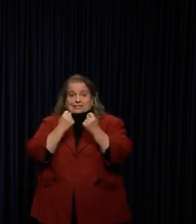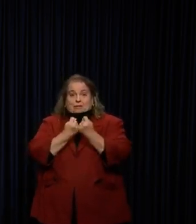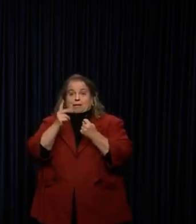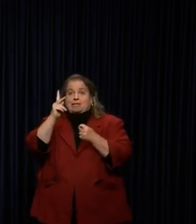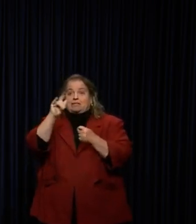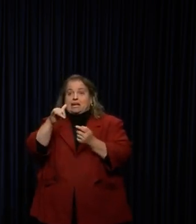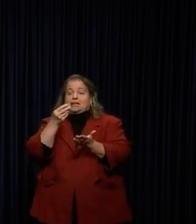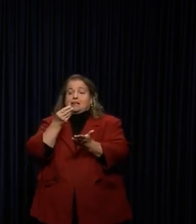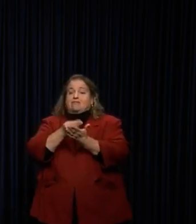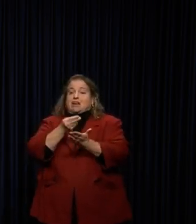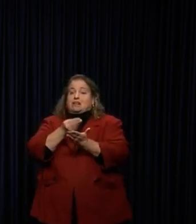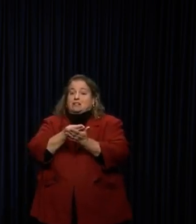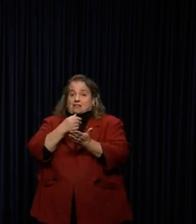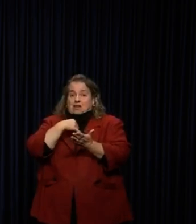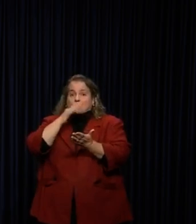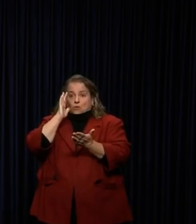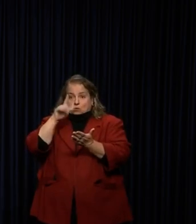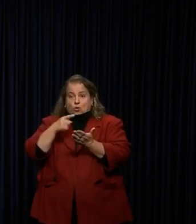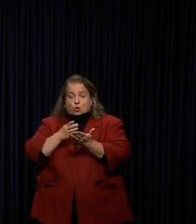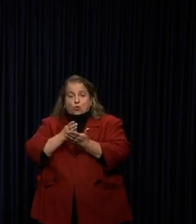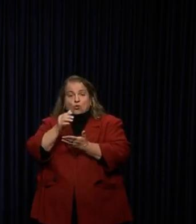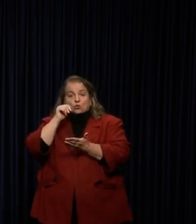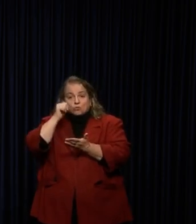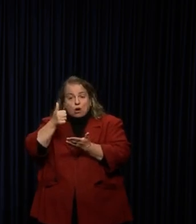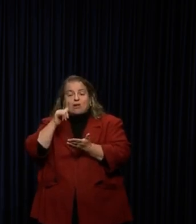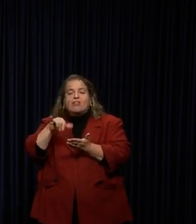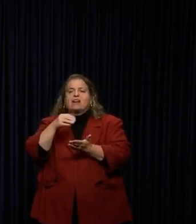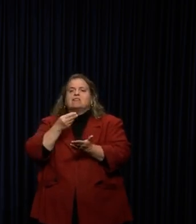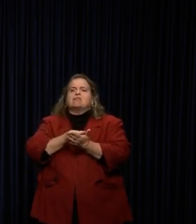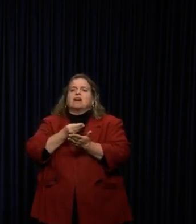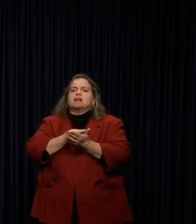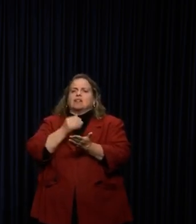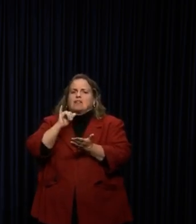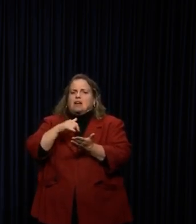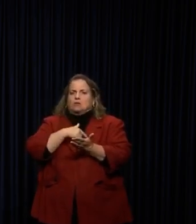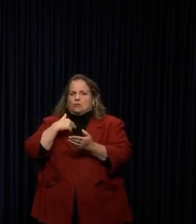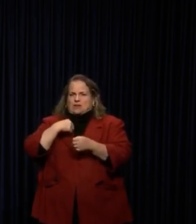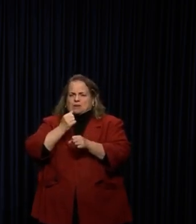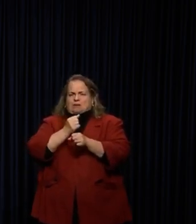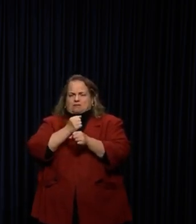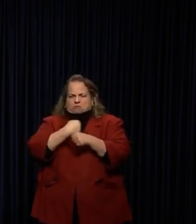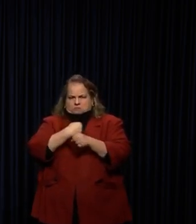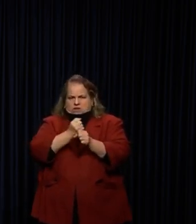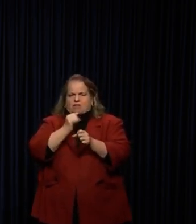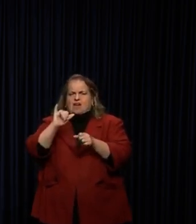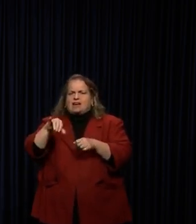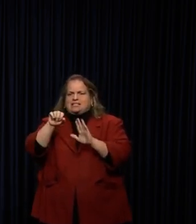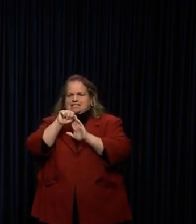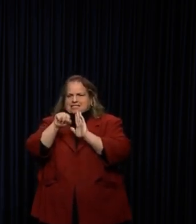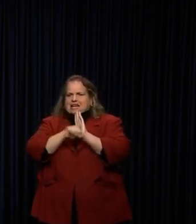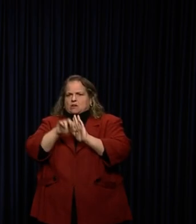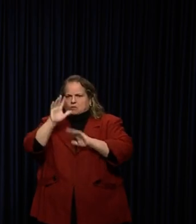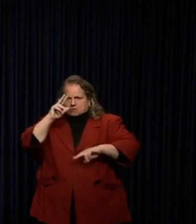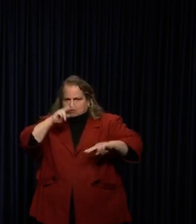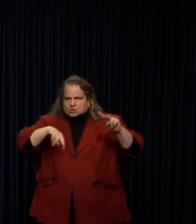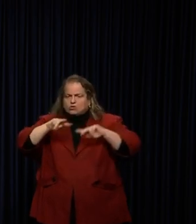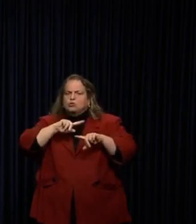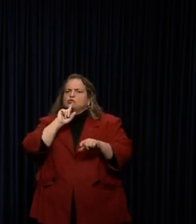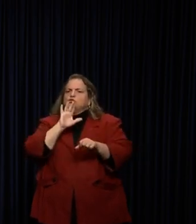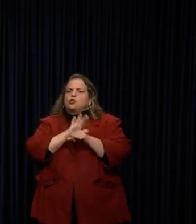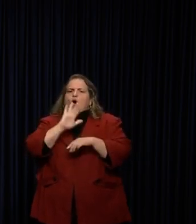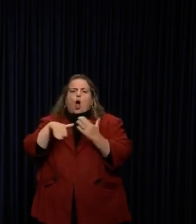which we're going to go through tomorrow, but a fund that we've created that has oversight from the state that ensures that dollars